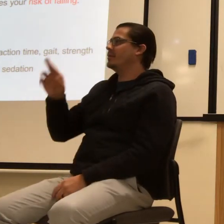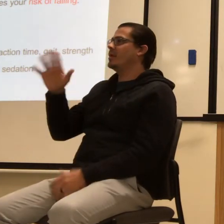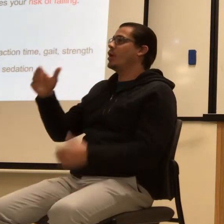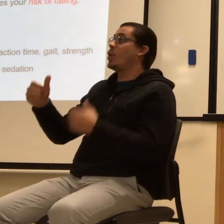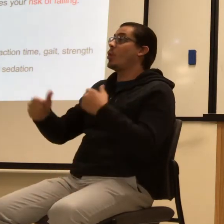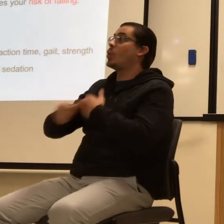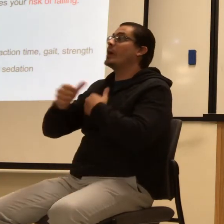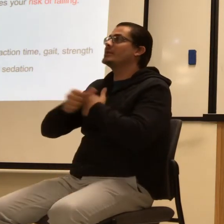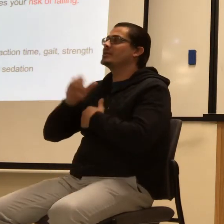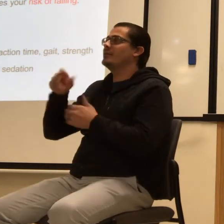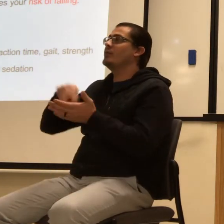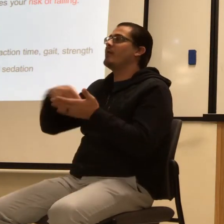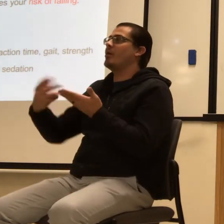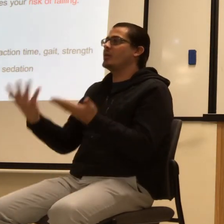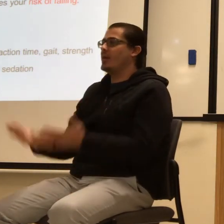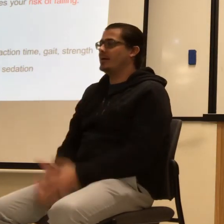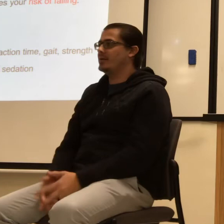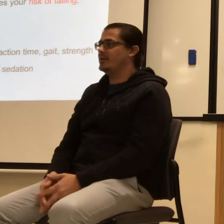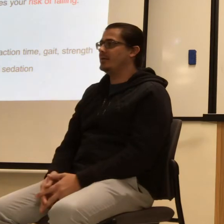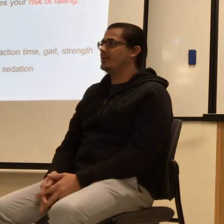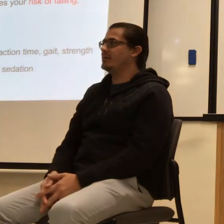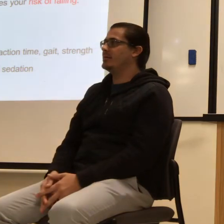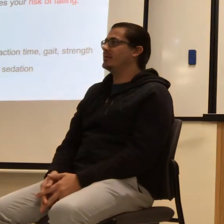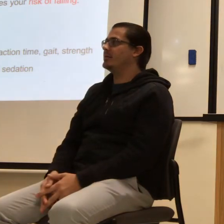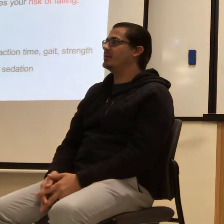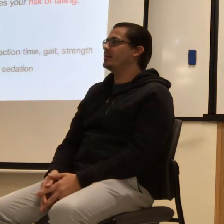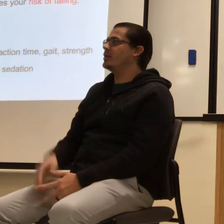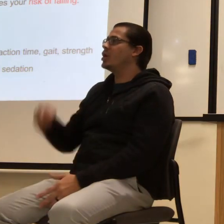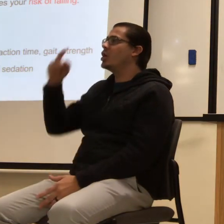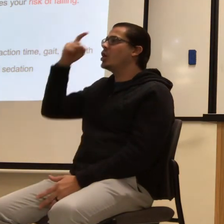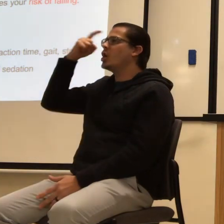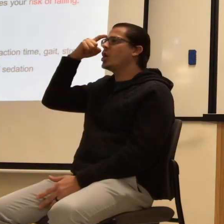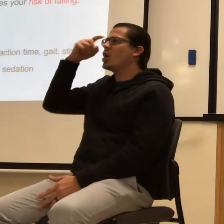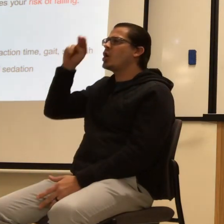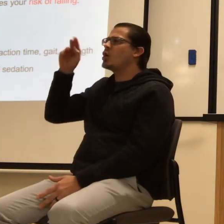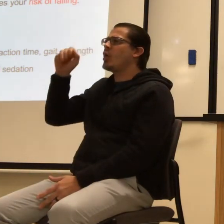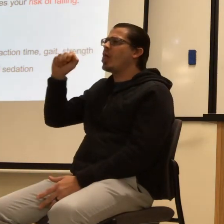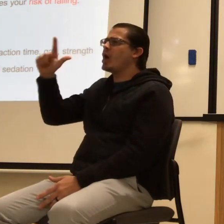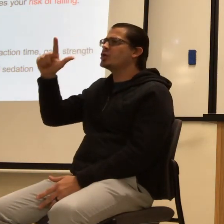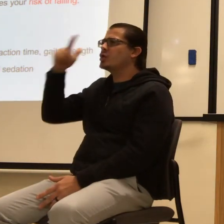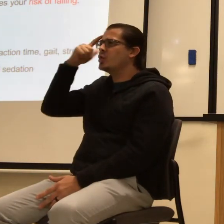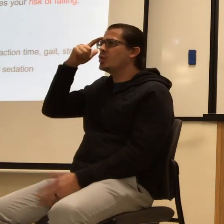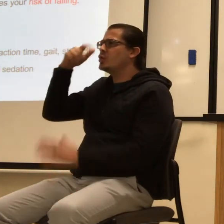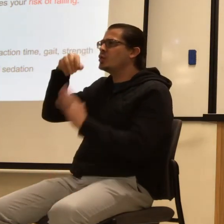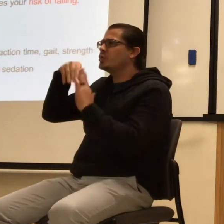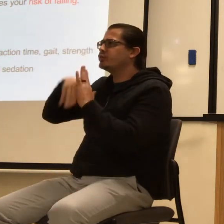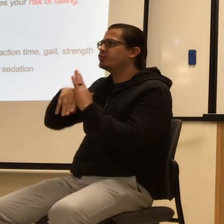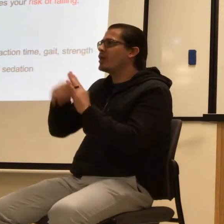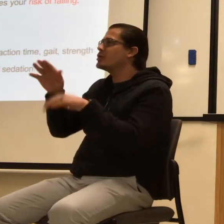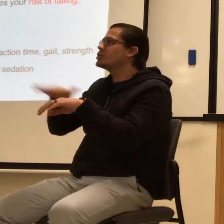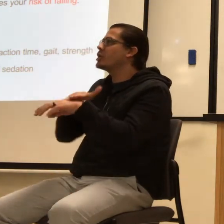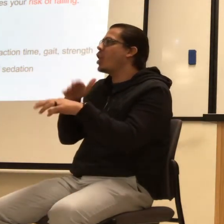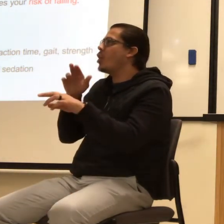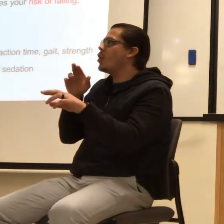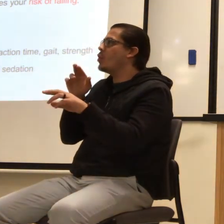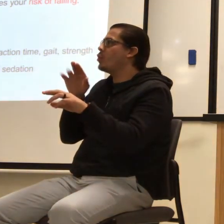falling? Okay, here's something. Neurological deficits, right? You have slow reflexes.